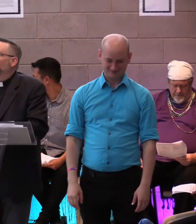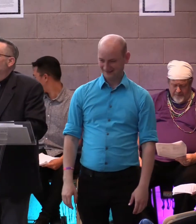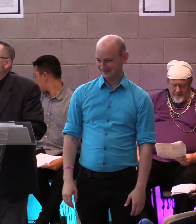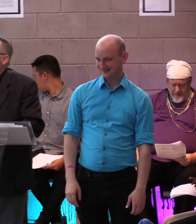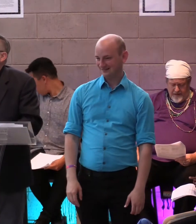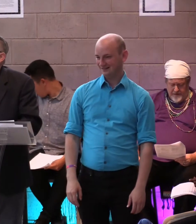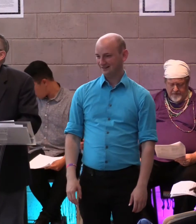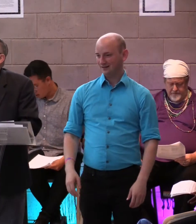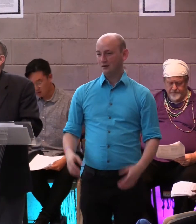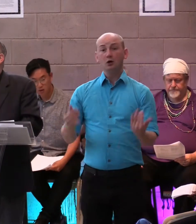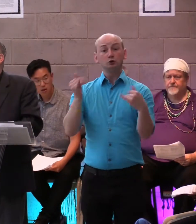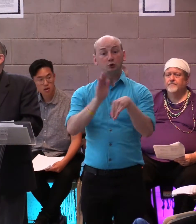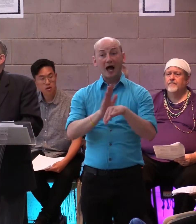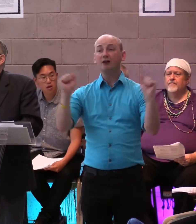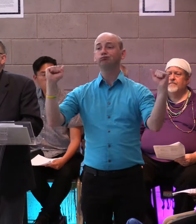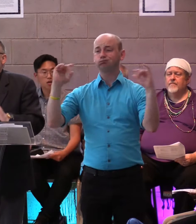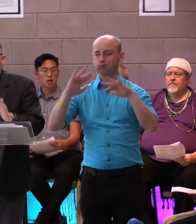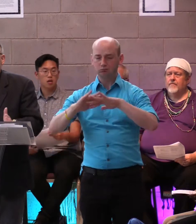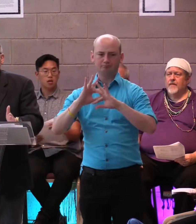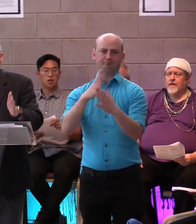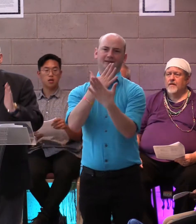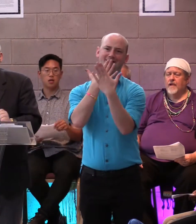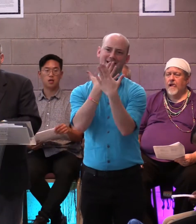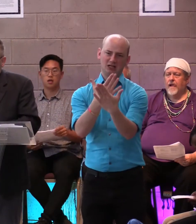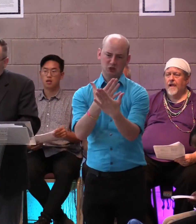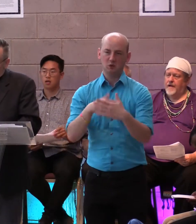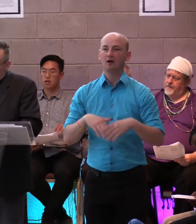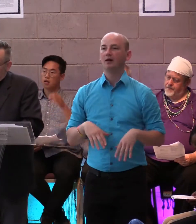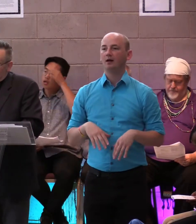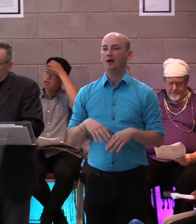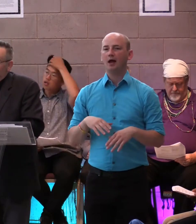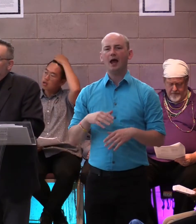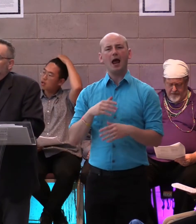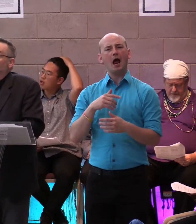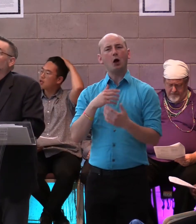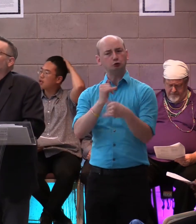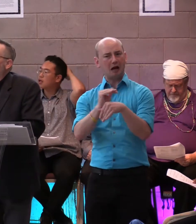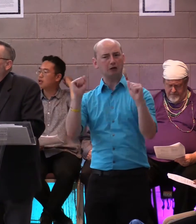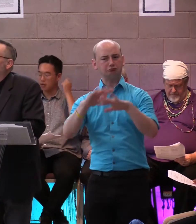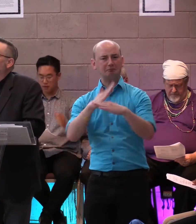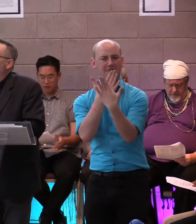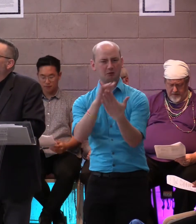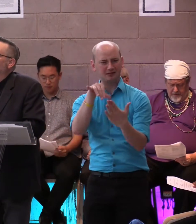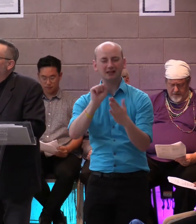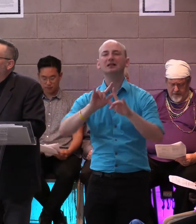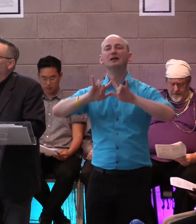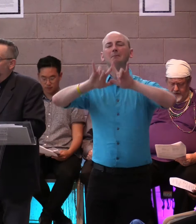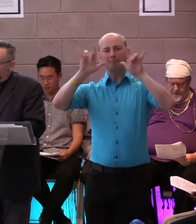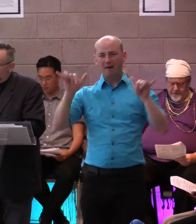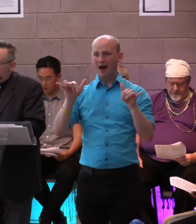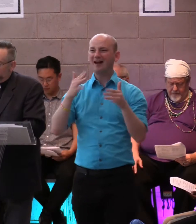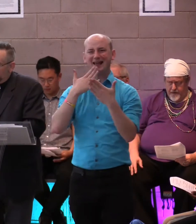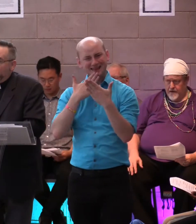Thank you for being here tonight. And my thank you is not just for tonight. It's for collectively being here